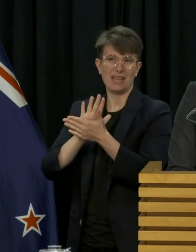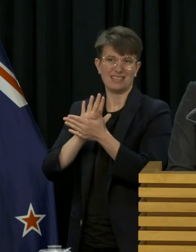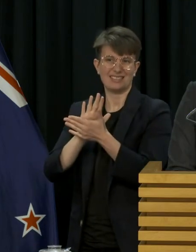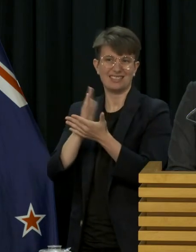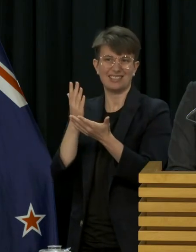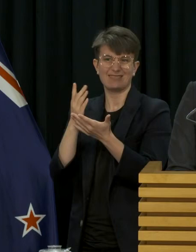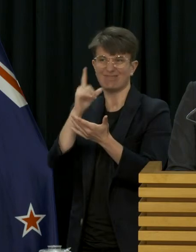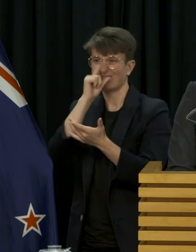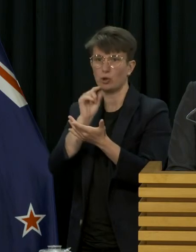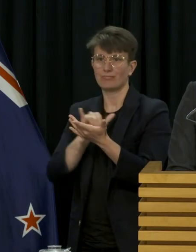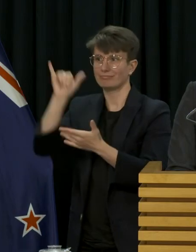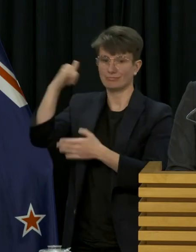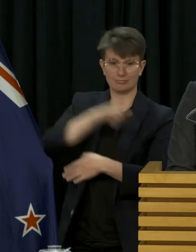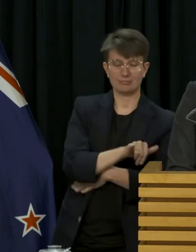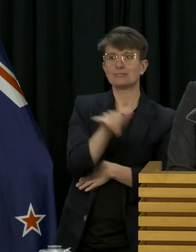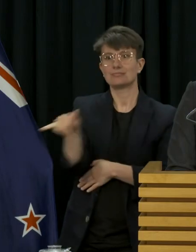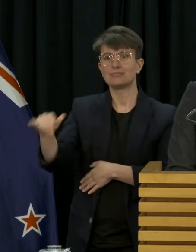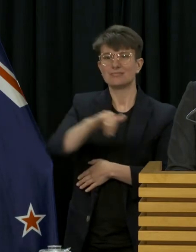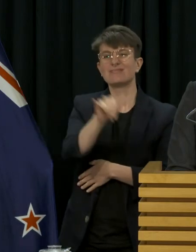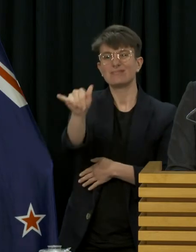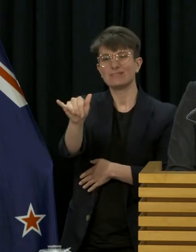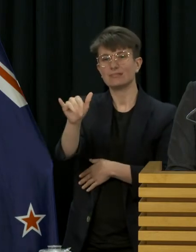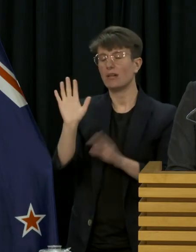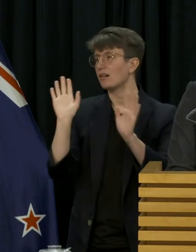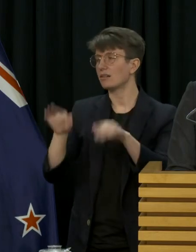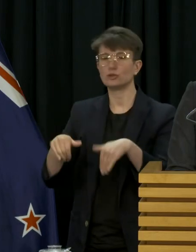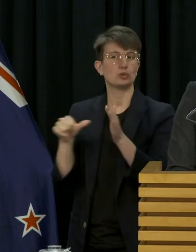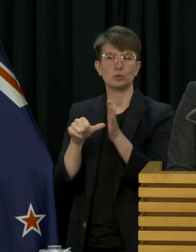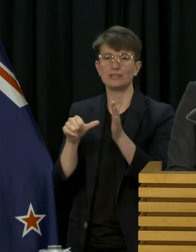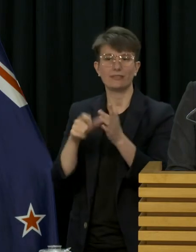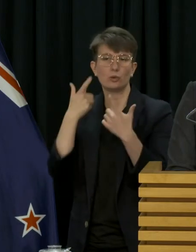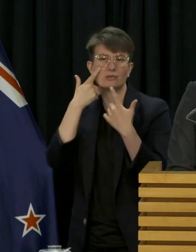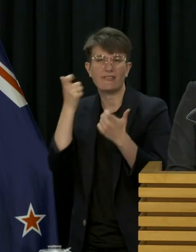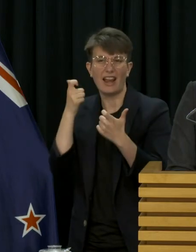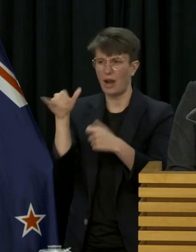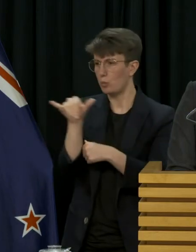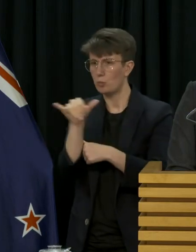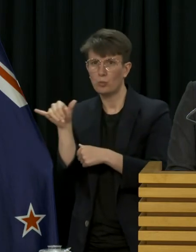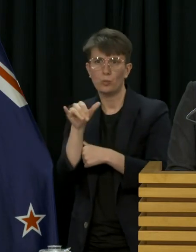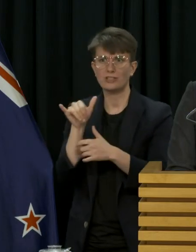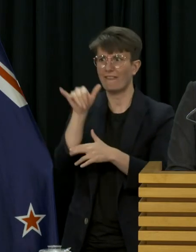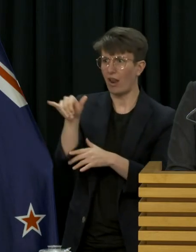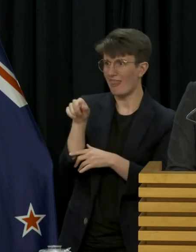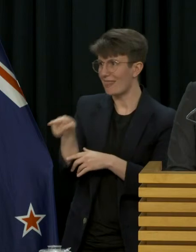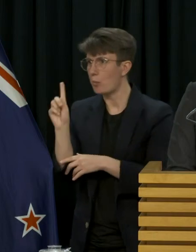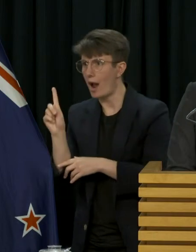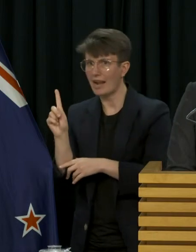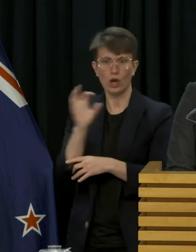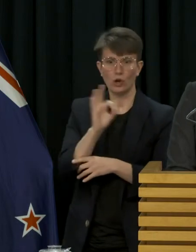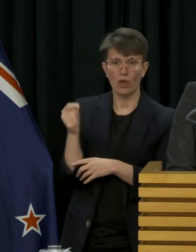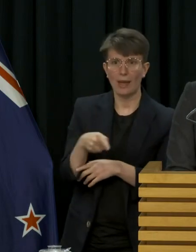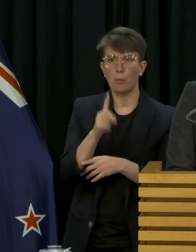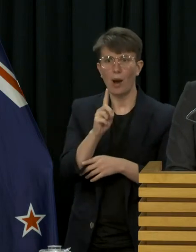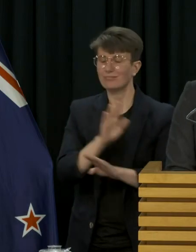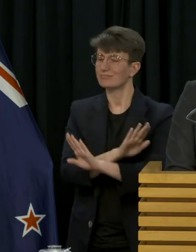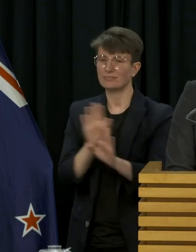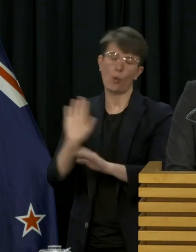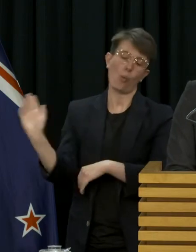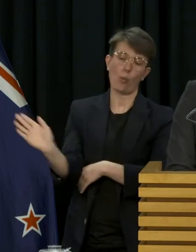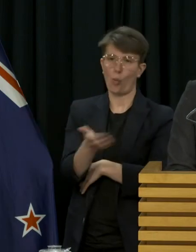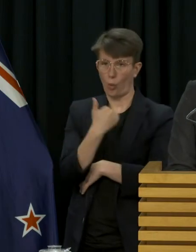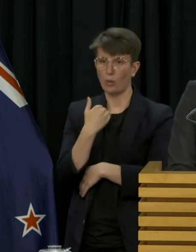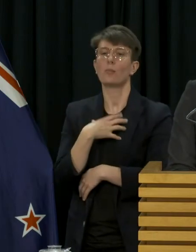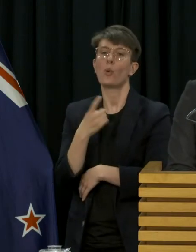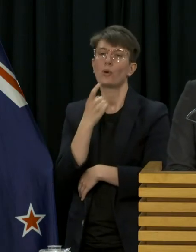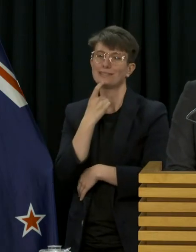out of Auckland who's zigzagging across the country, and it would be inconsistent to only have them wear a mask on one flight but not then their connecting flight.